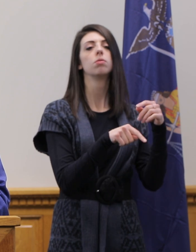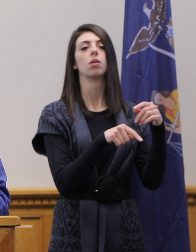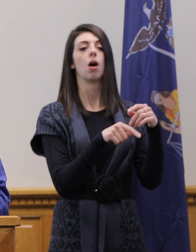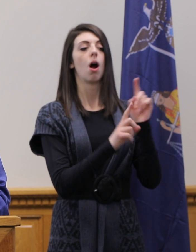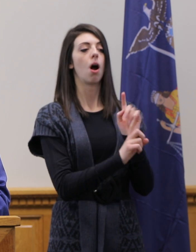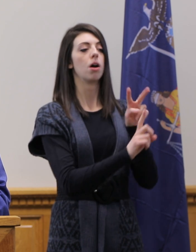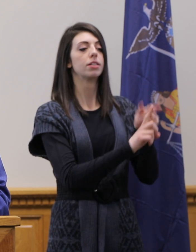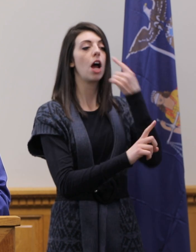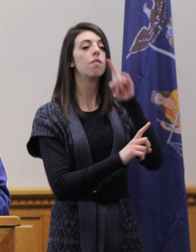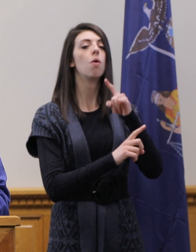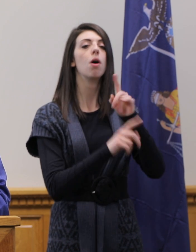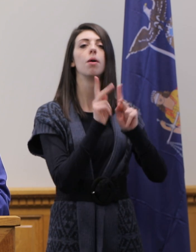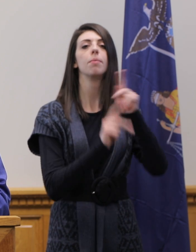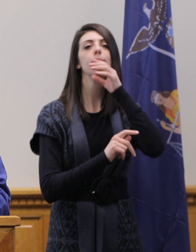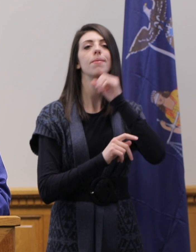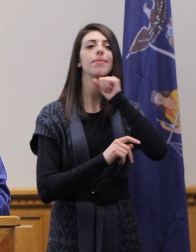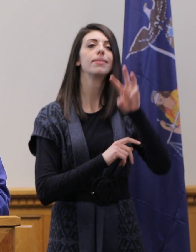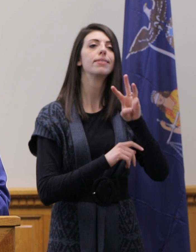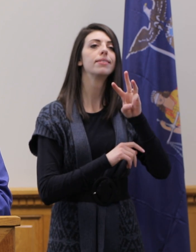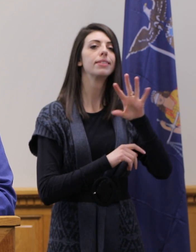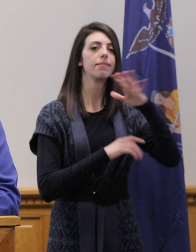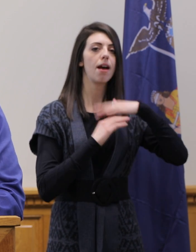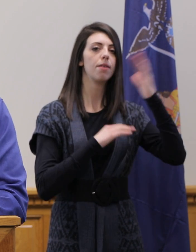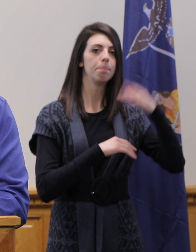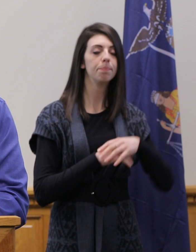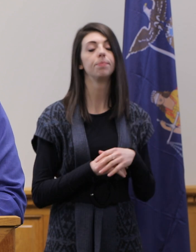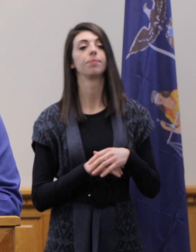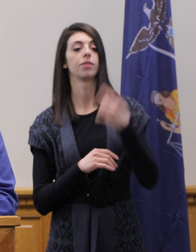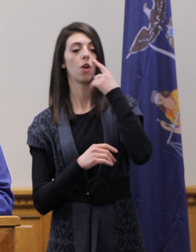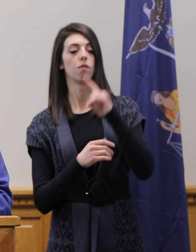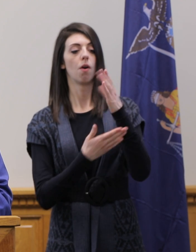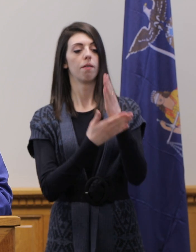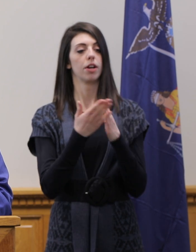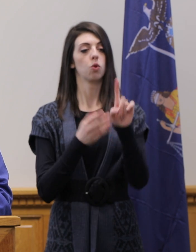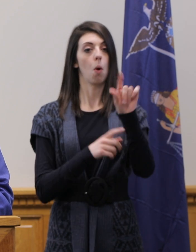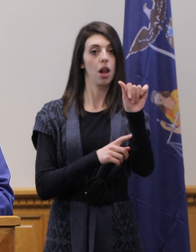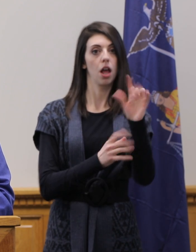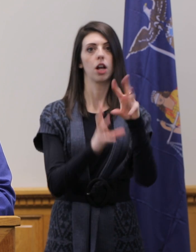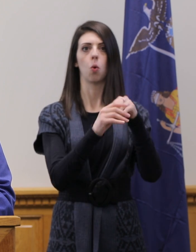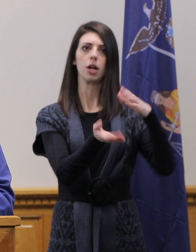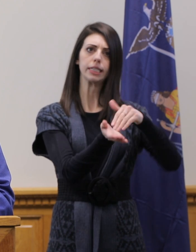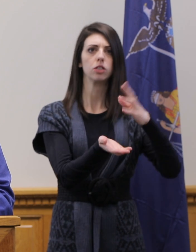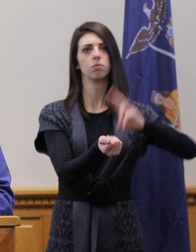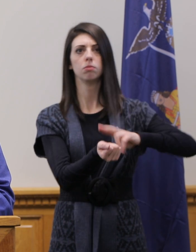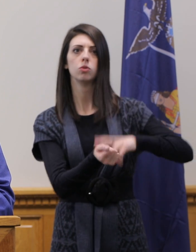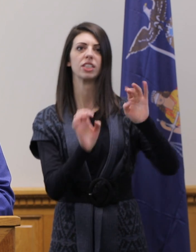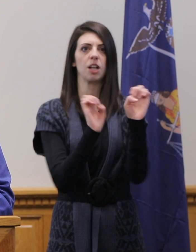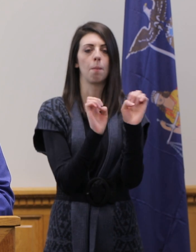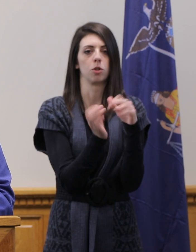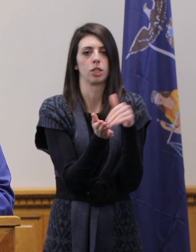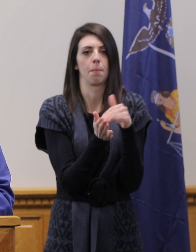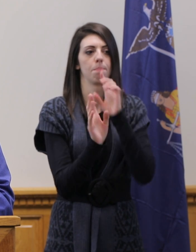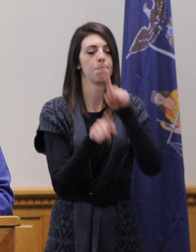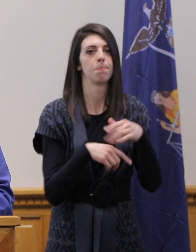residents 65 and older. The Phase 1A population includes doctors, nurses, emergency medical